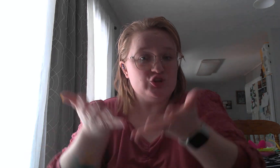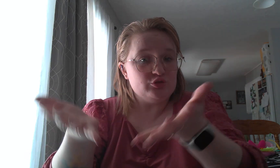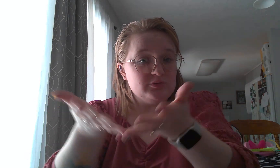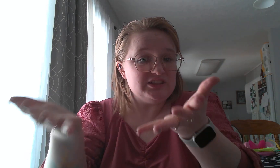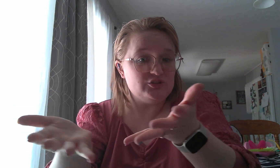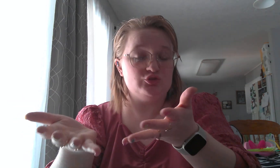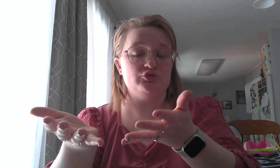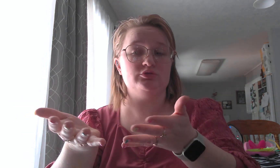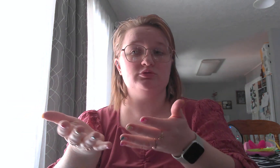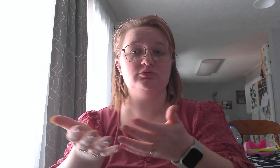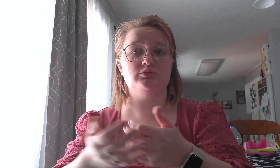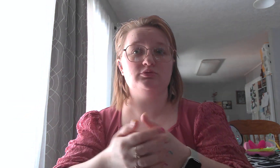I would want my students,